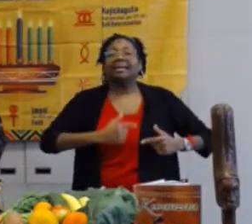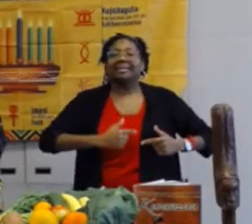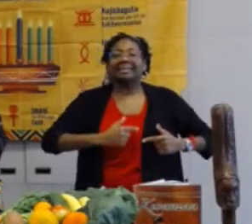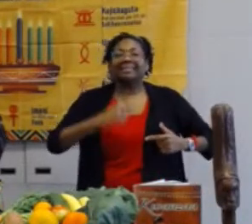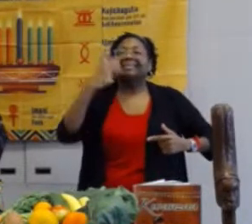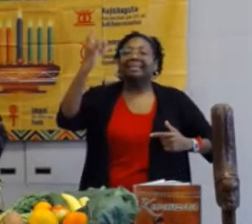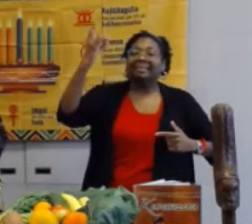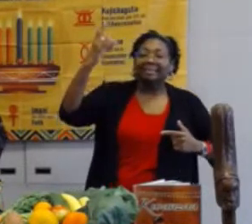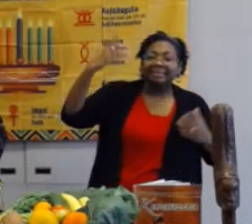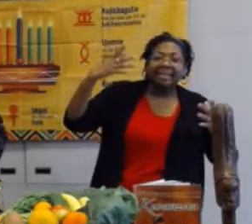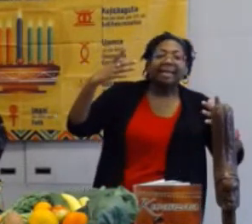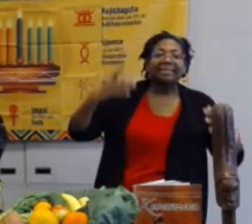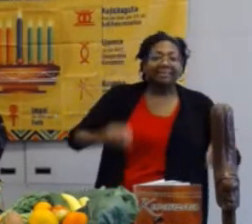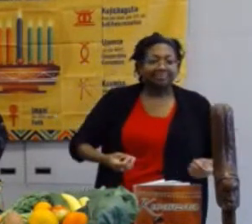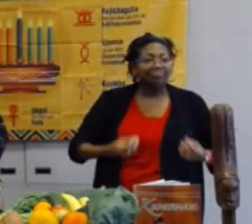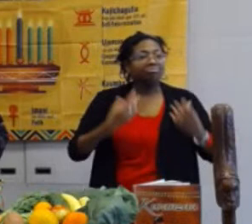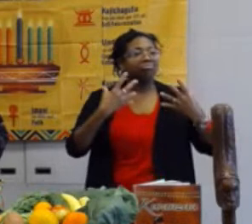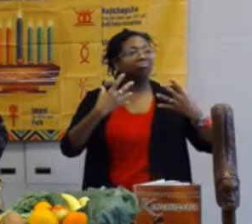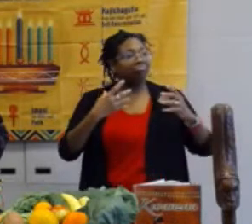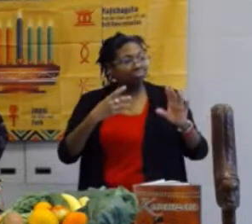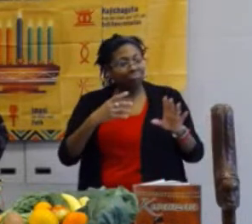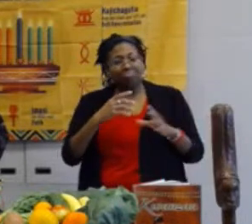light, our